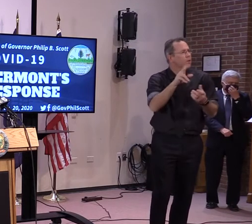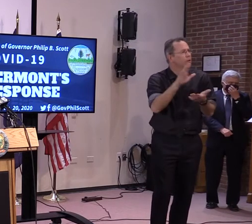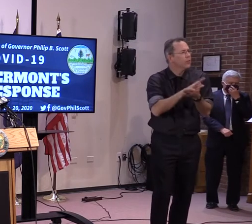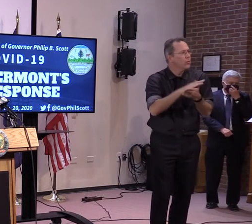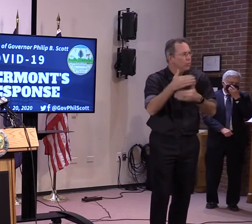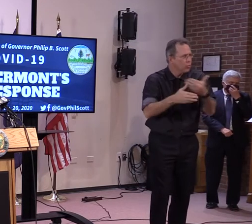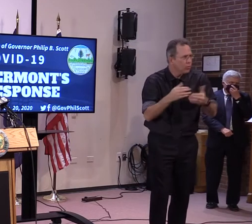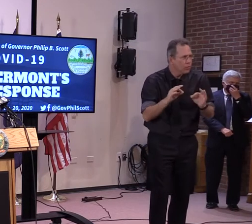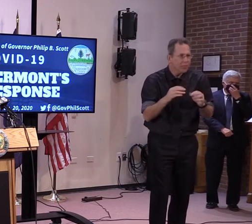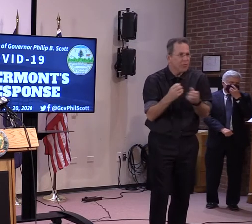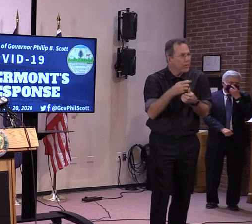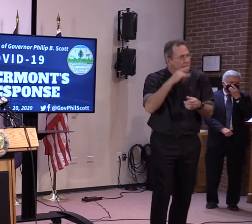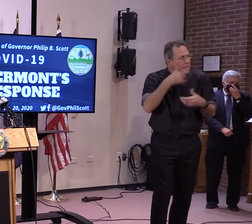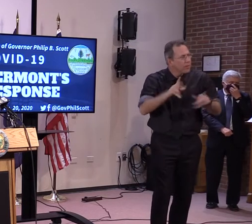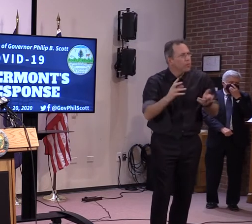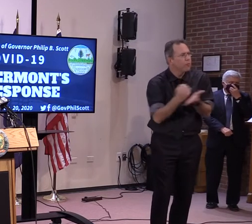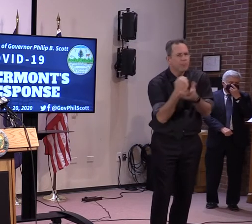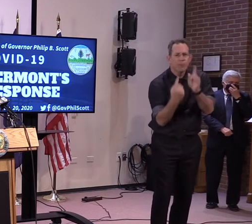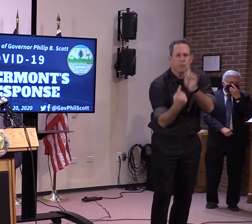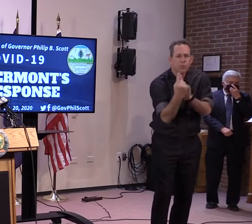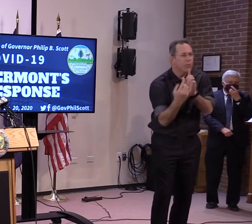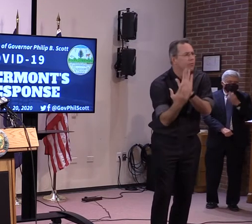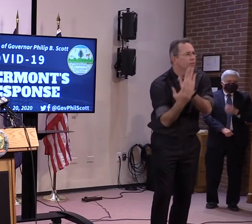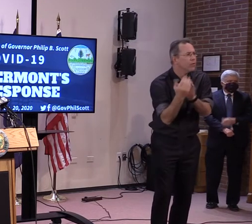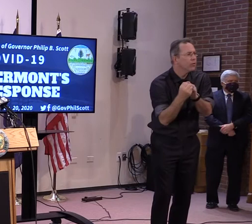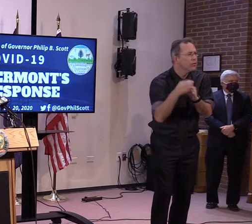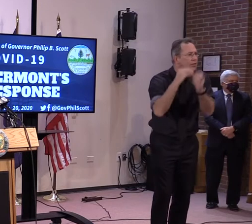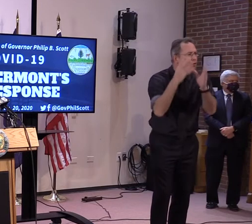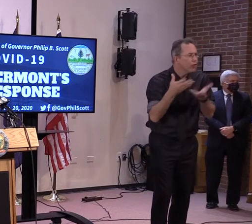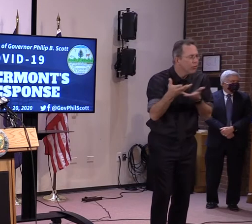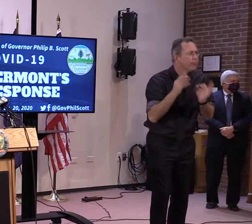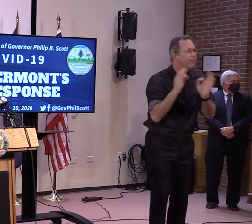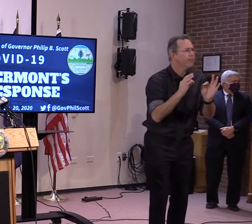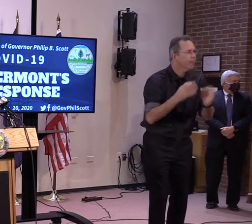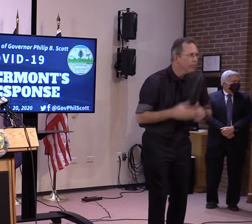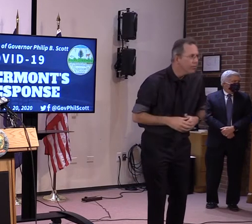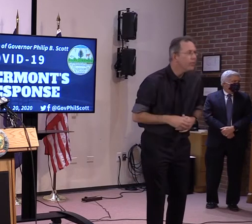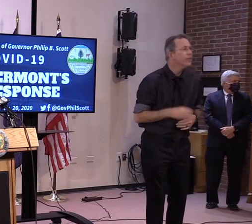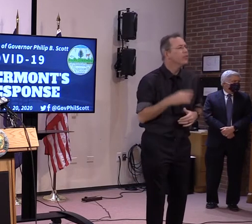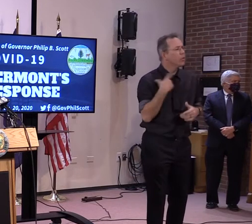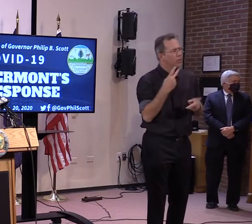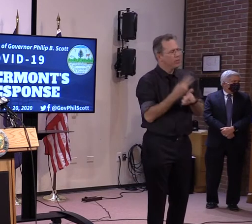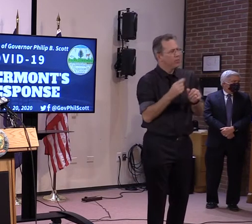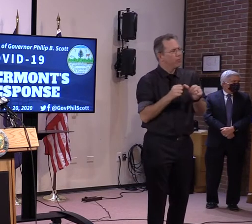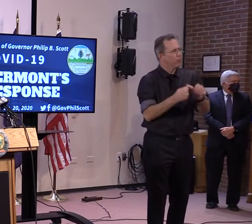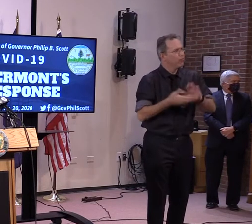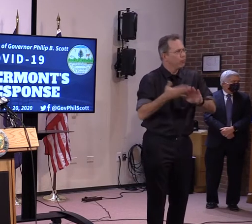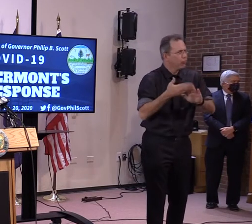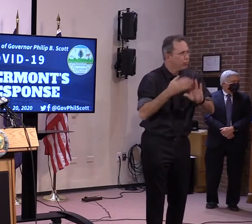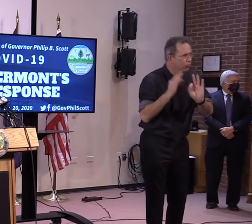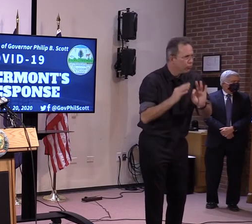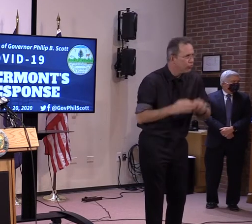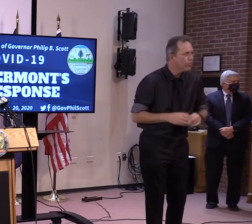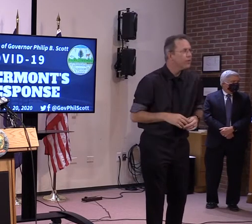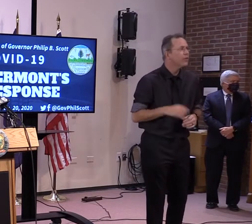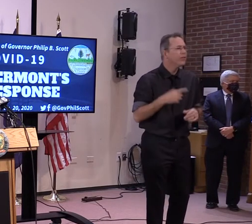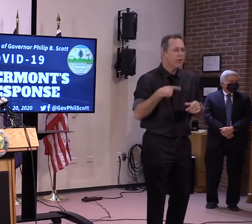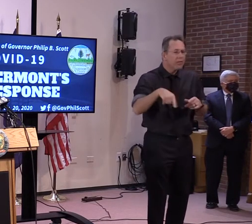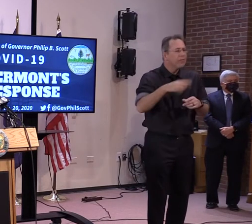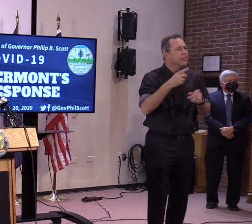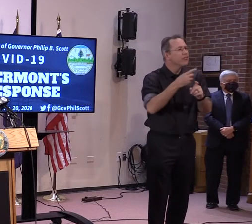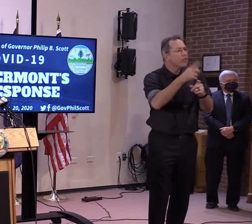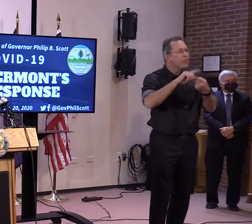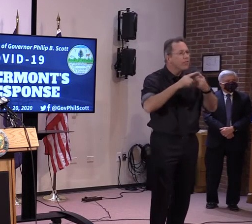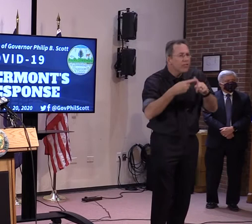their schools. Making sure we can continue to give them the chance to be in school with friends, and getting the help they need